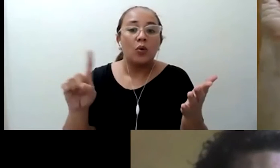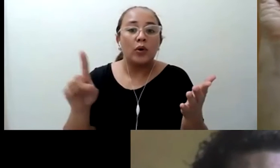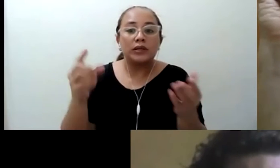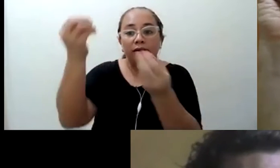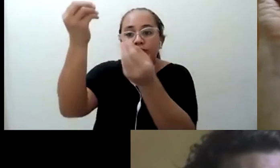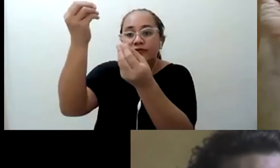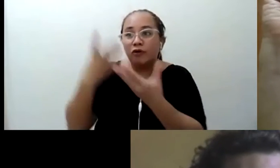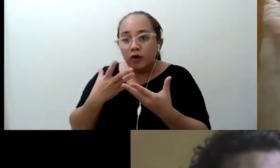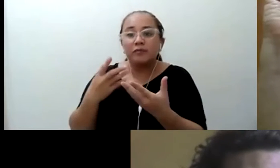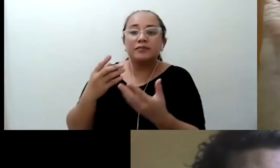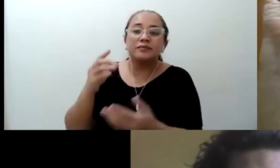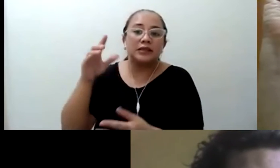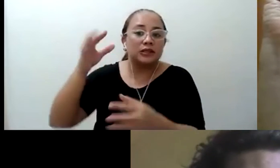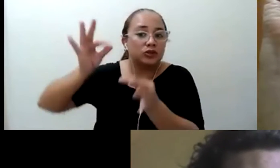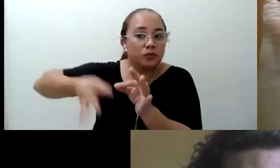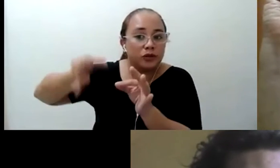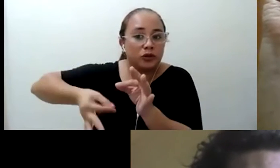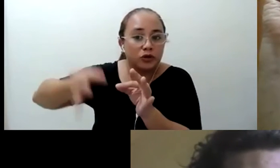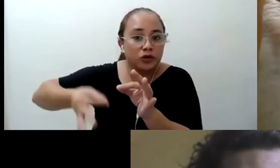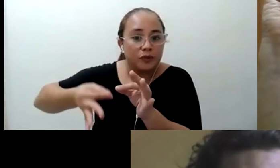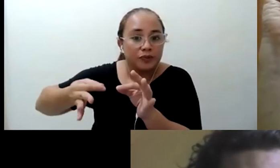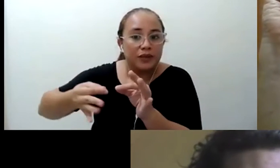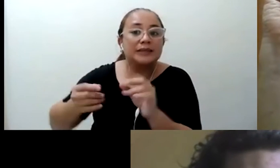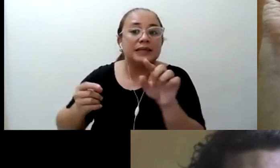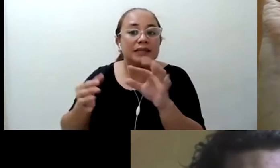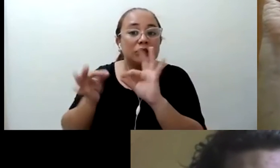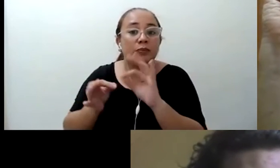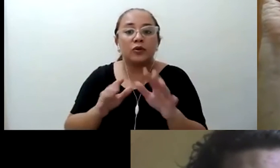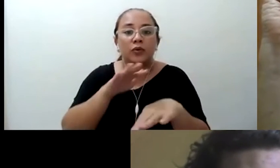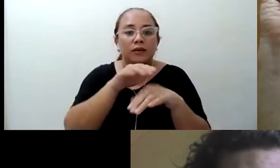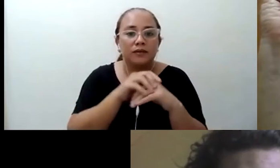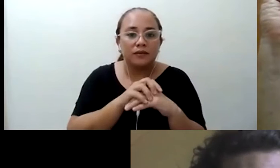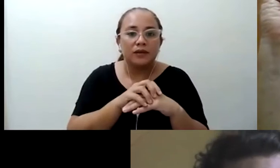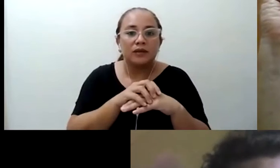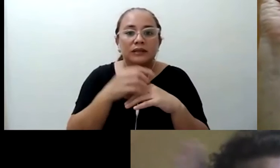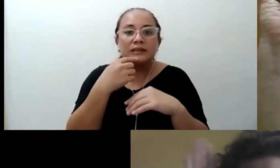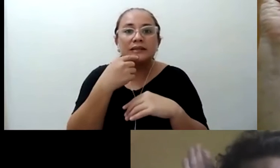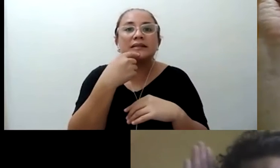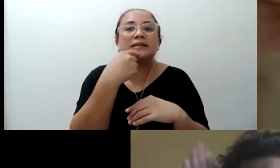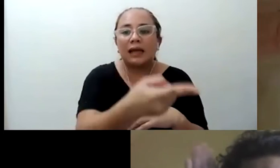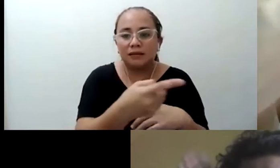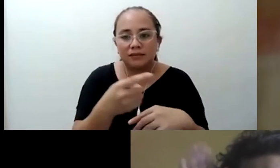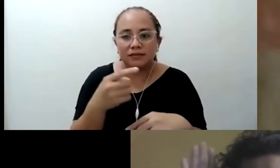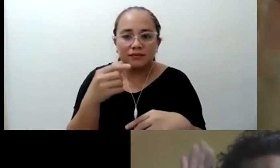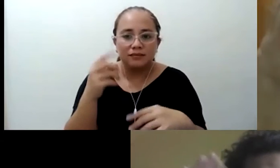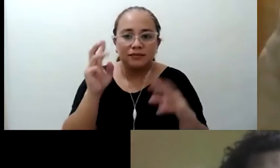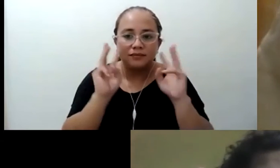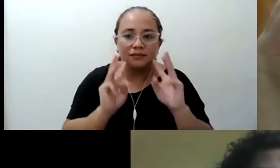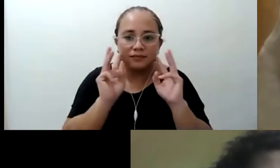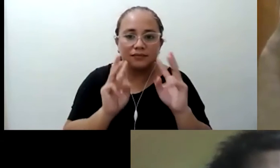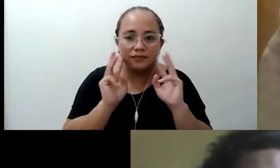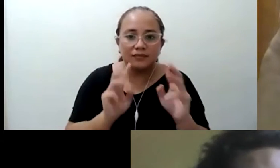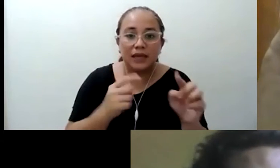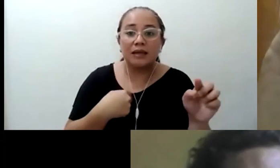interpreter you have a question, and then the interpreter will say something to me, and then I'll come back